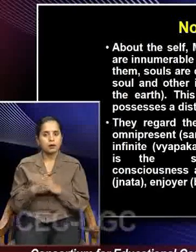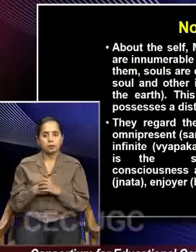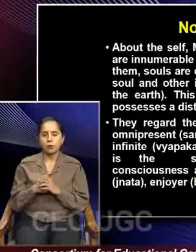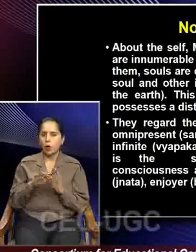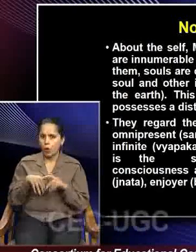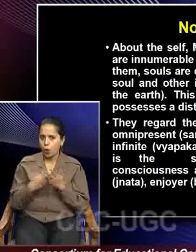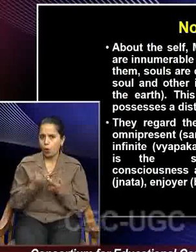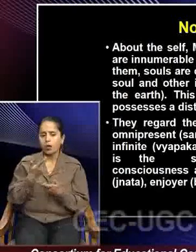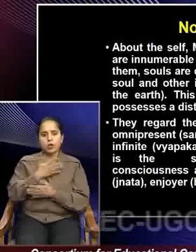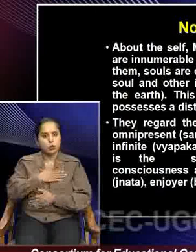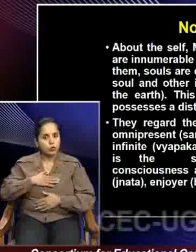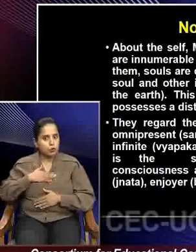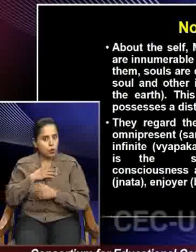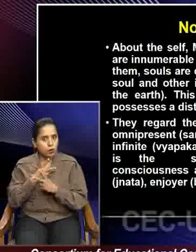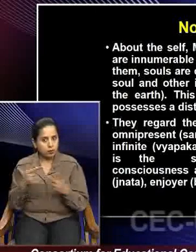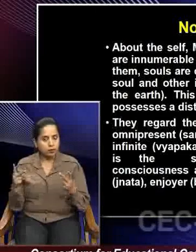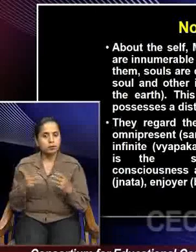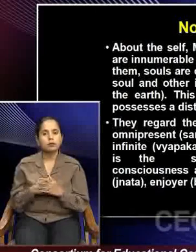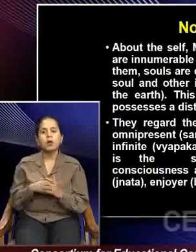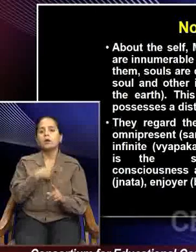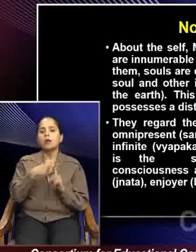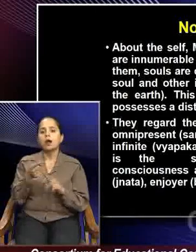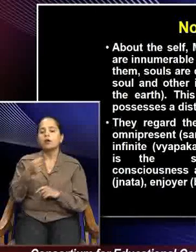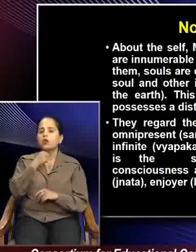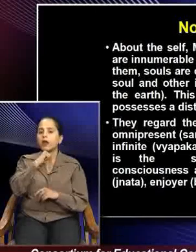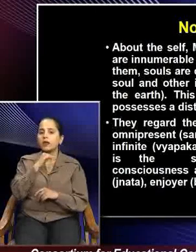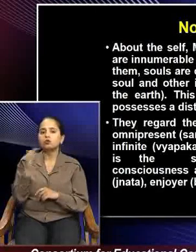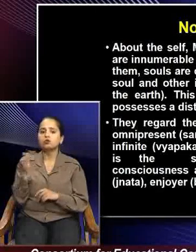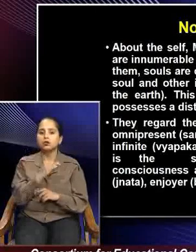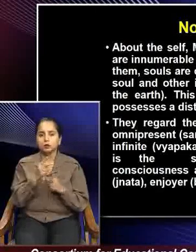or enjoyer and the agent.